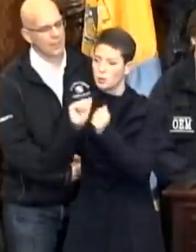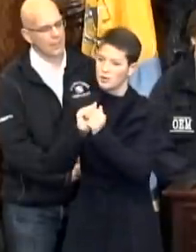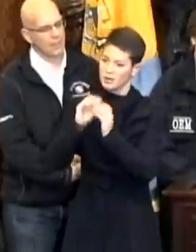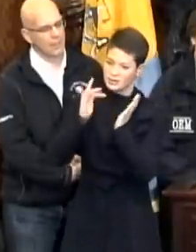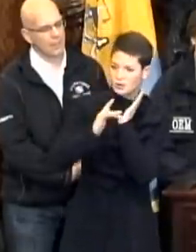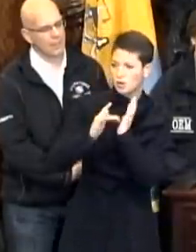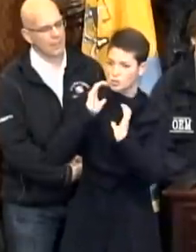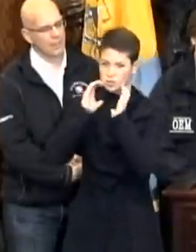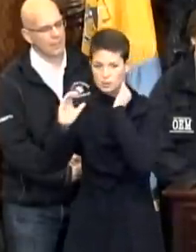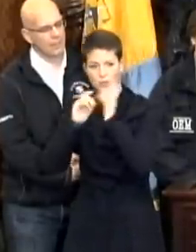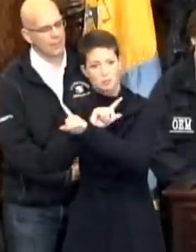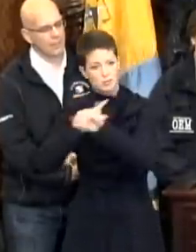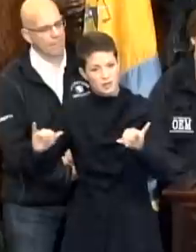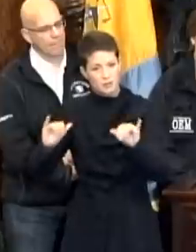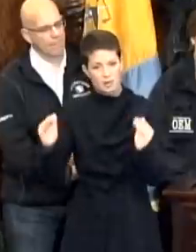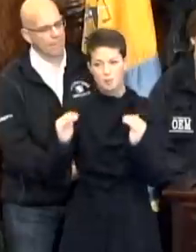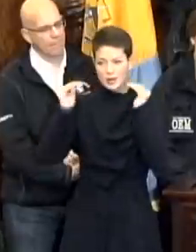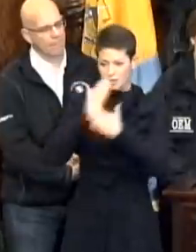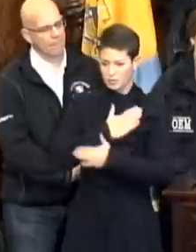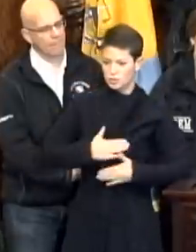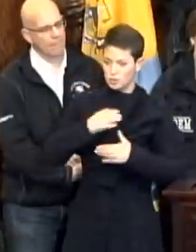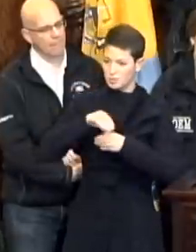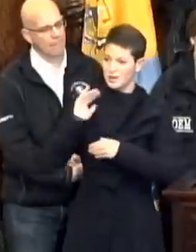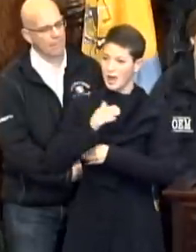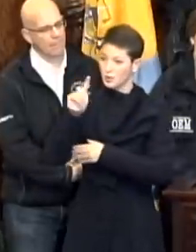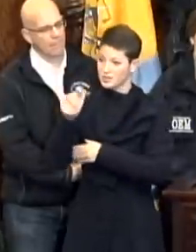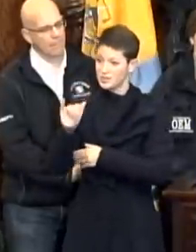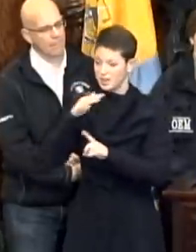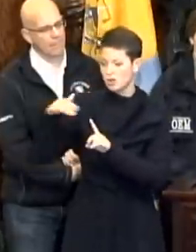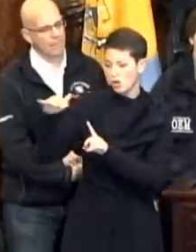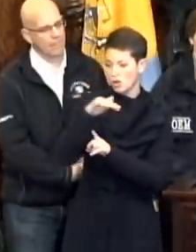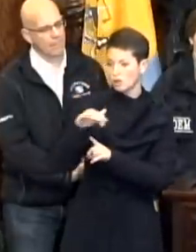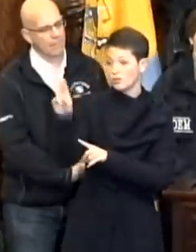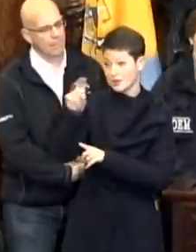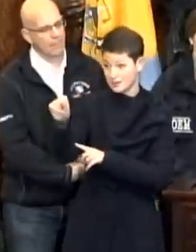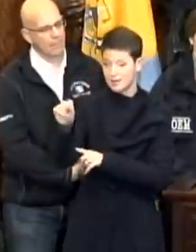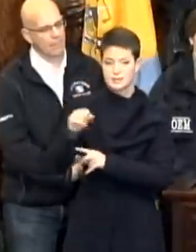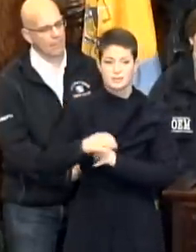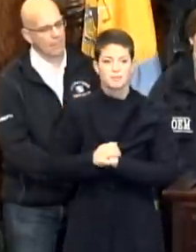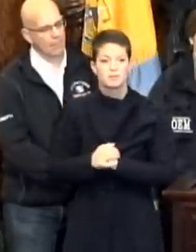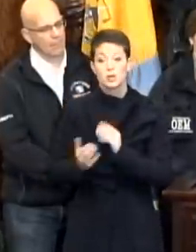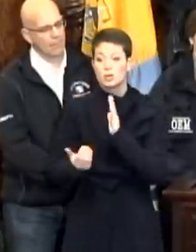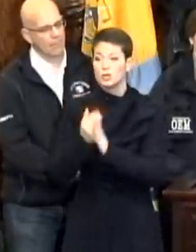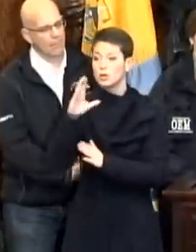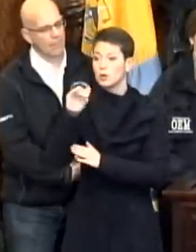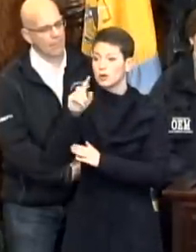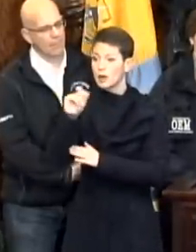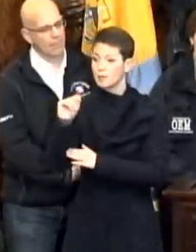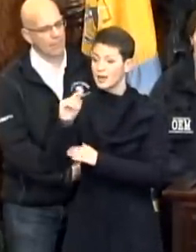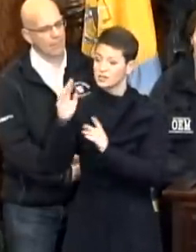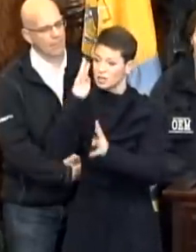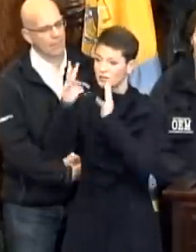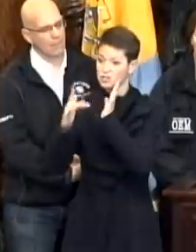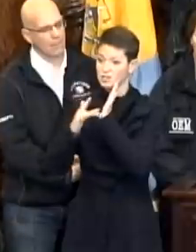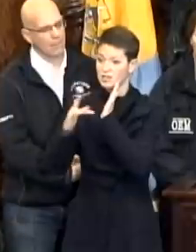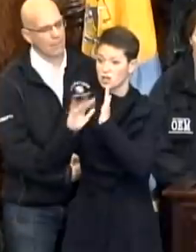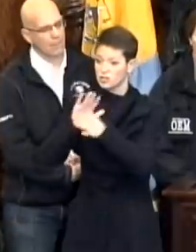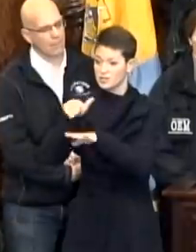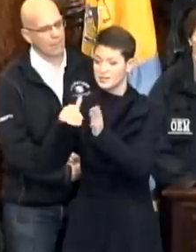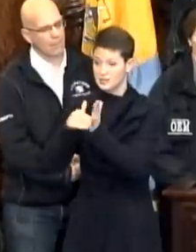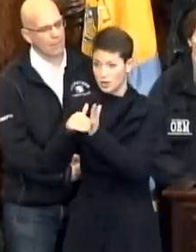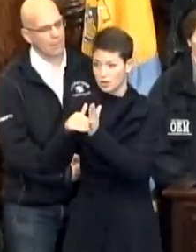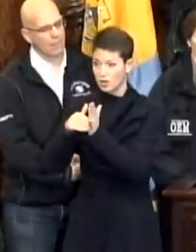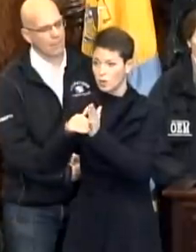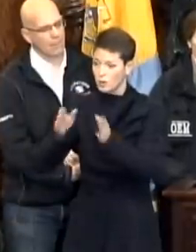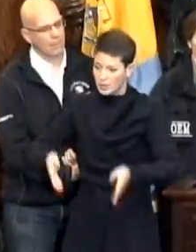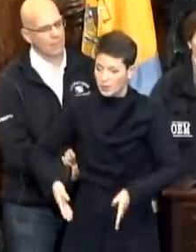communication, while also enhancing enjoyment in our city and across America. The new Comcast Innovation and Technology Center, which will soar more